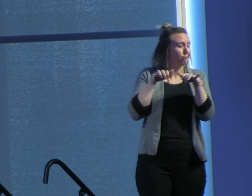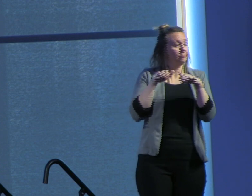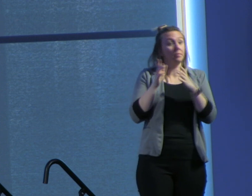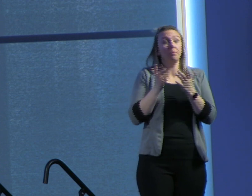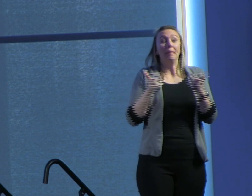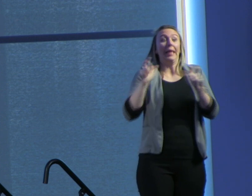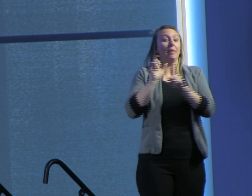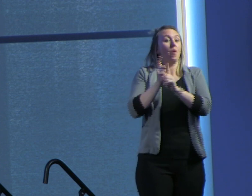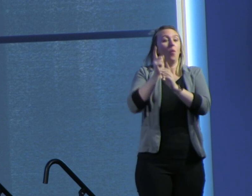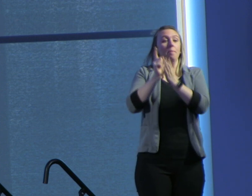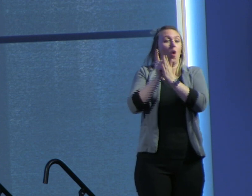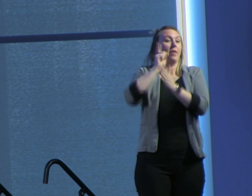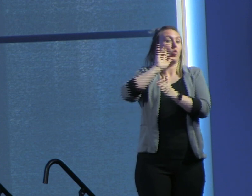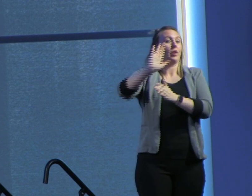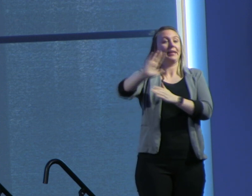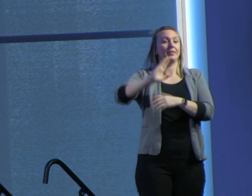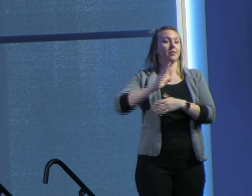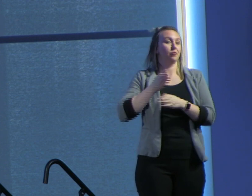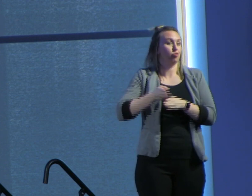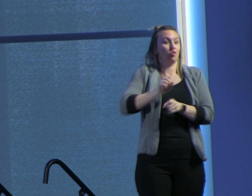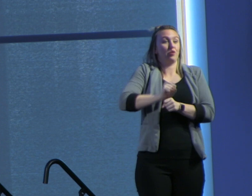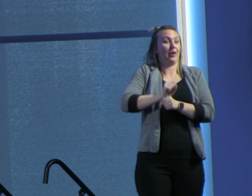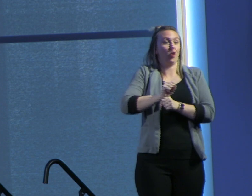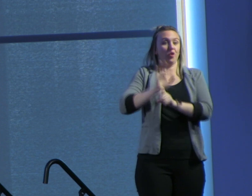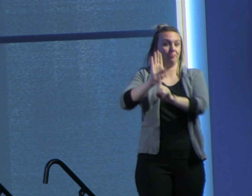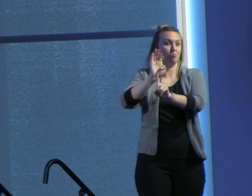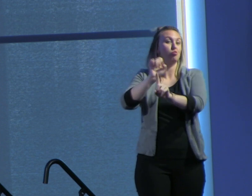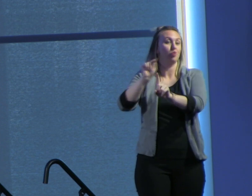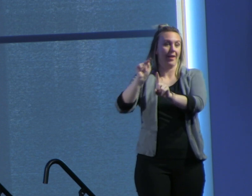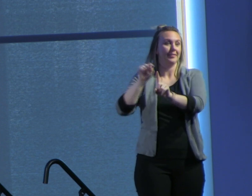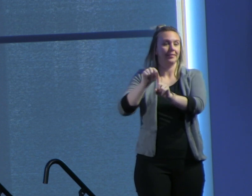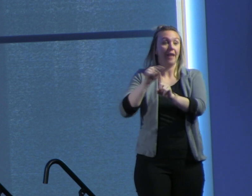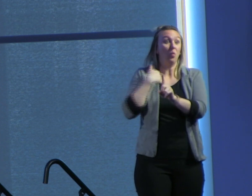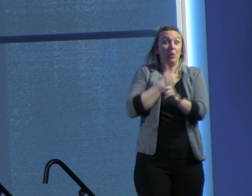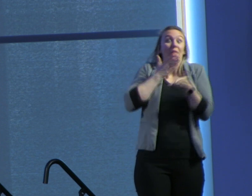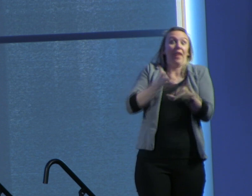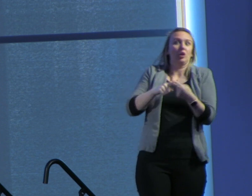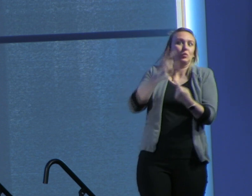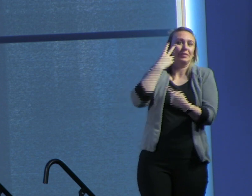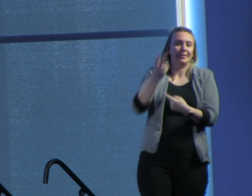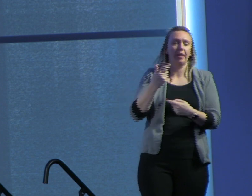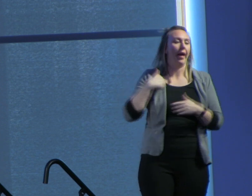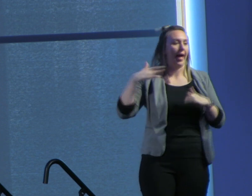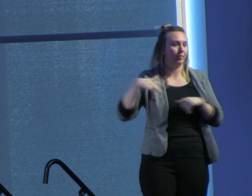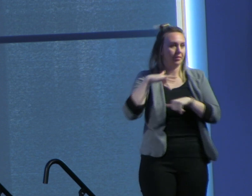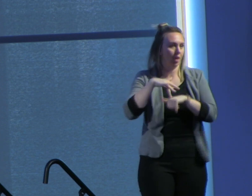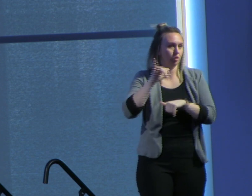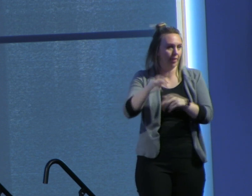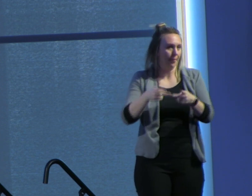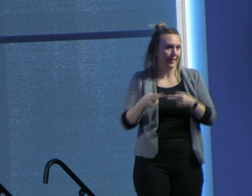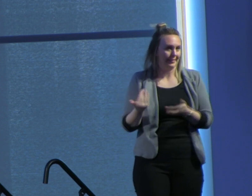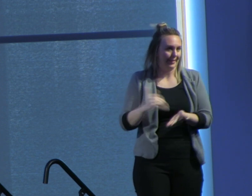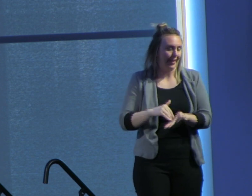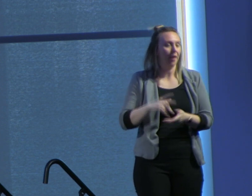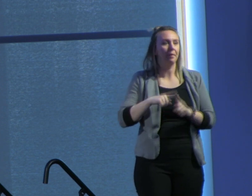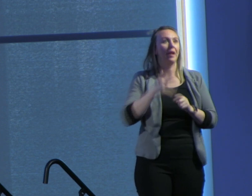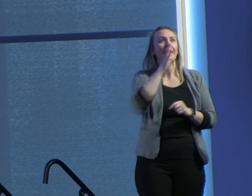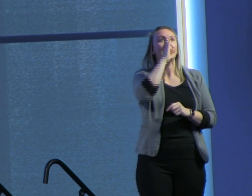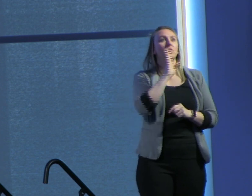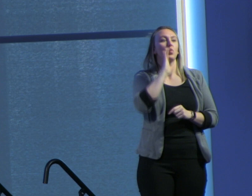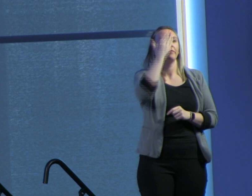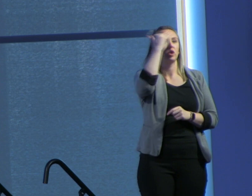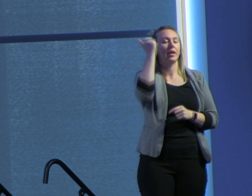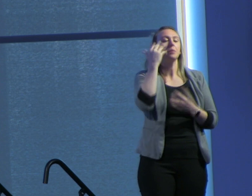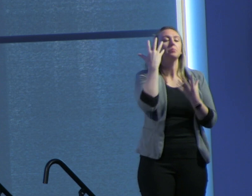Brett Dennen, and we were there to witness it. And I haven't been back to the Fillmore since, but I'll just never forget it. It had these like